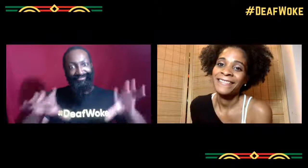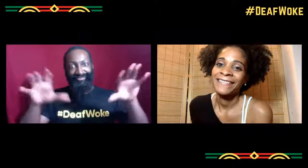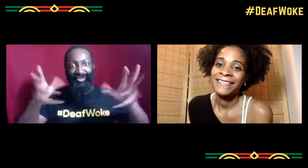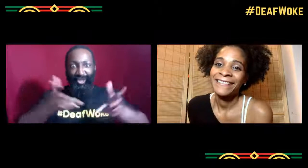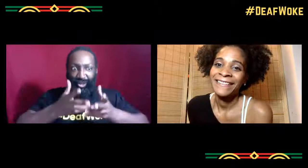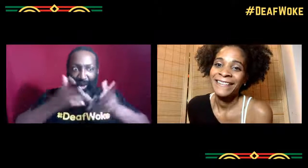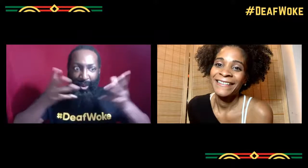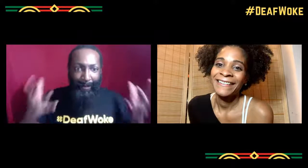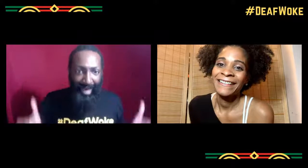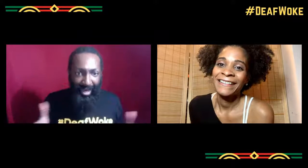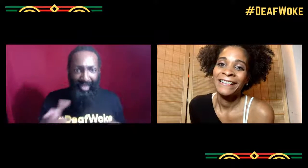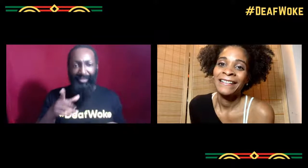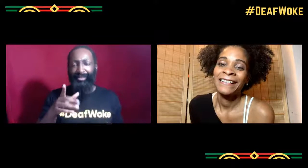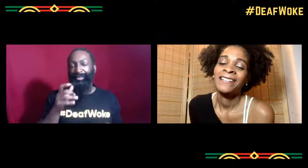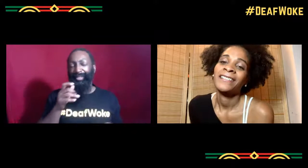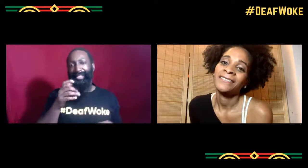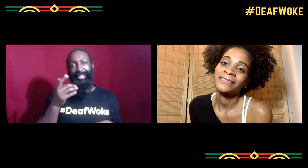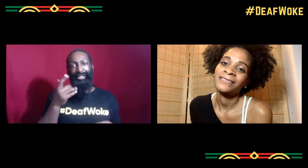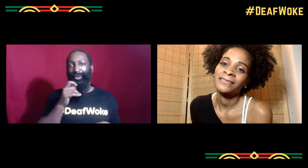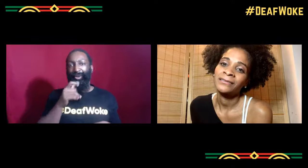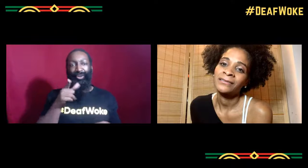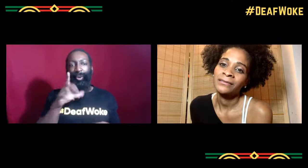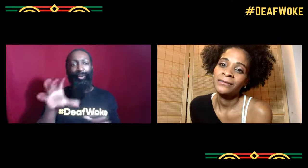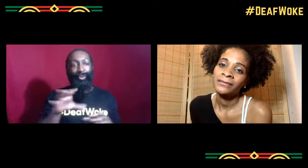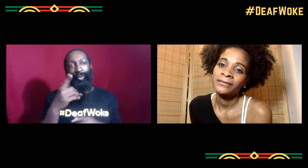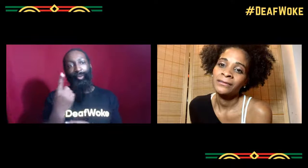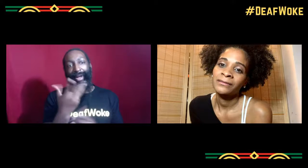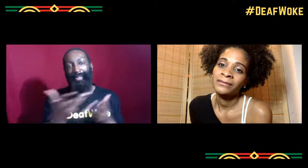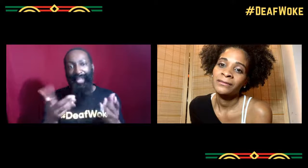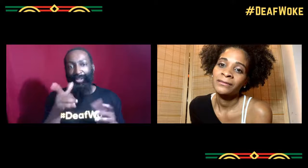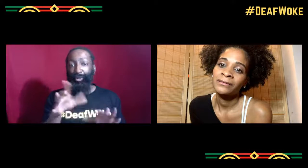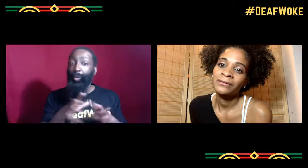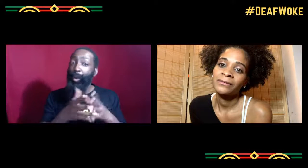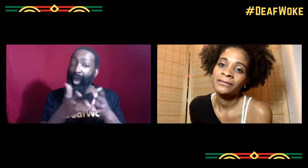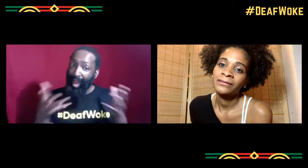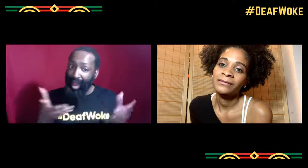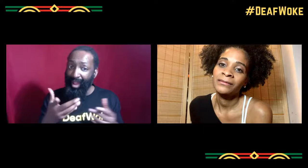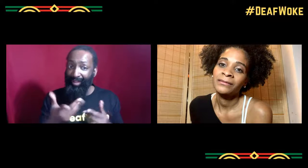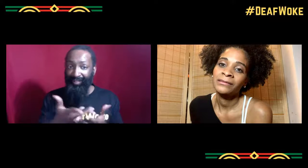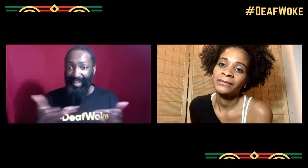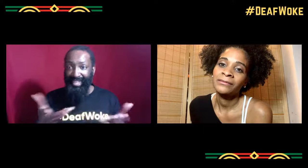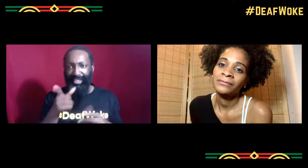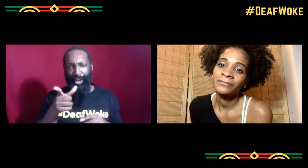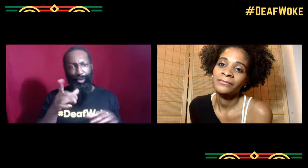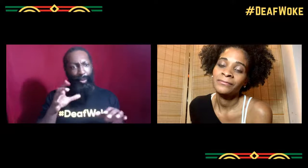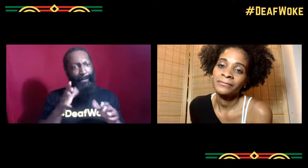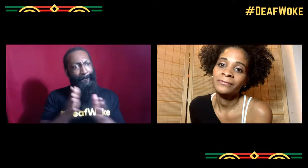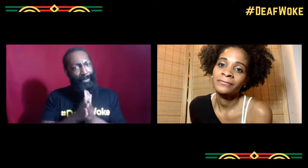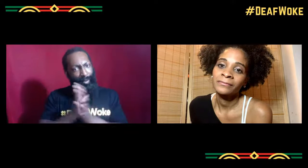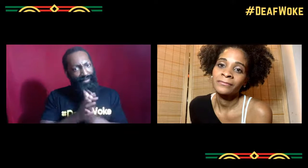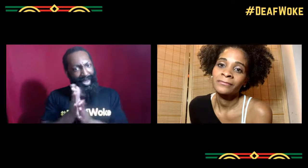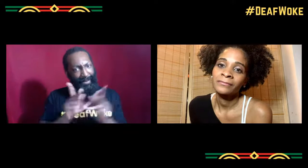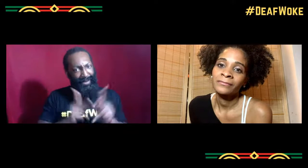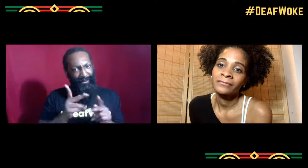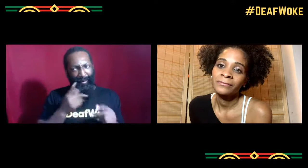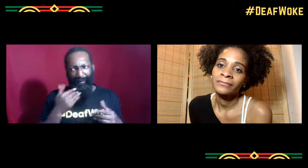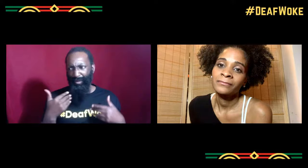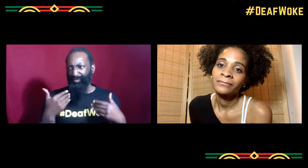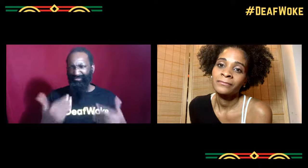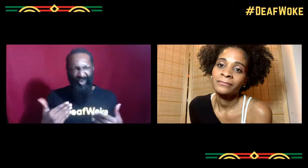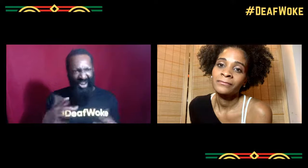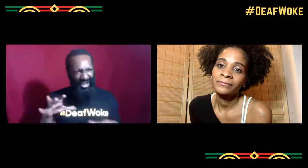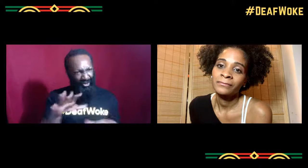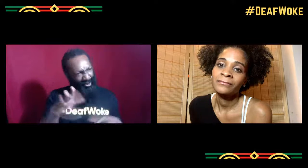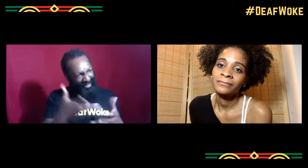You know, it's an honor to recognize you. You've done so much. You know, you've done a lot of